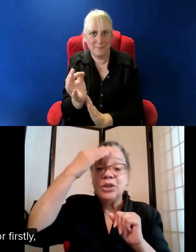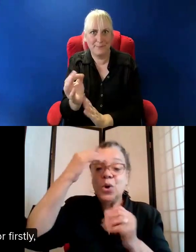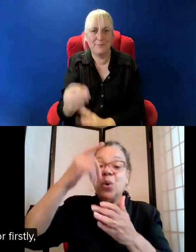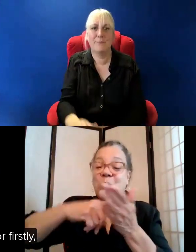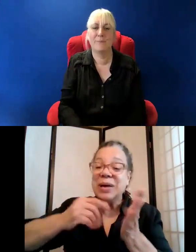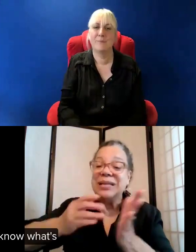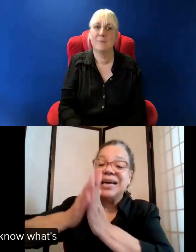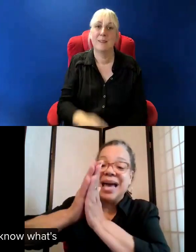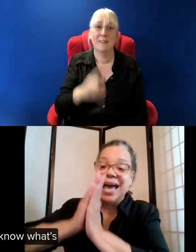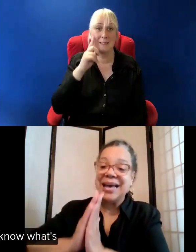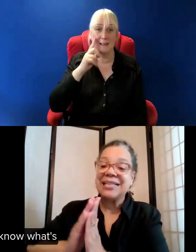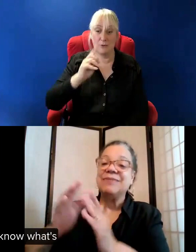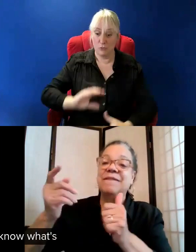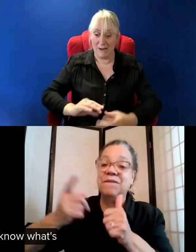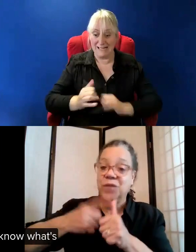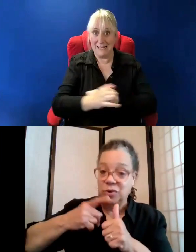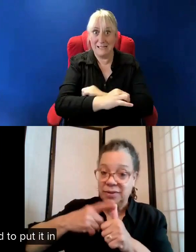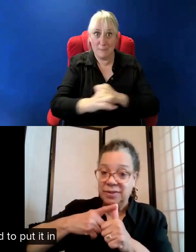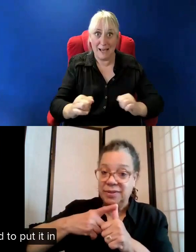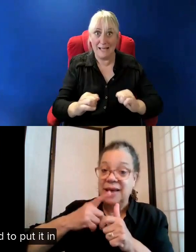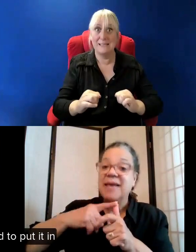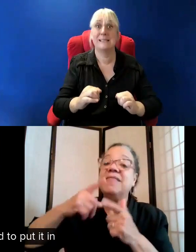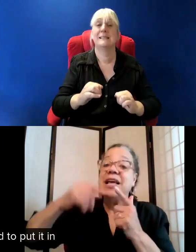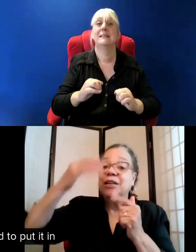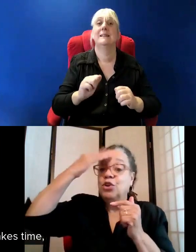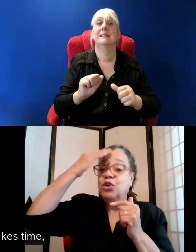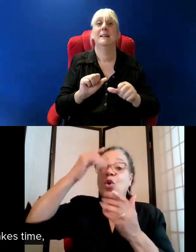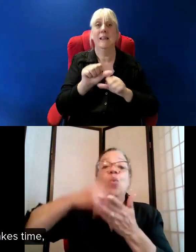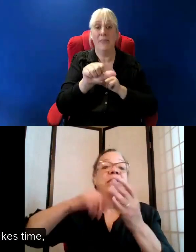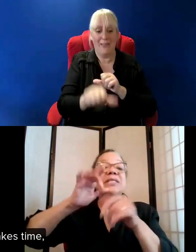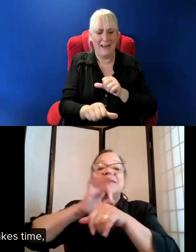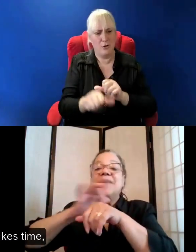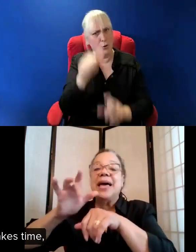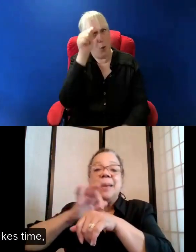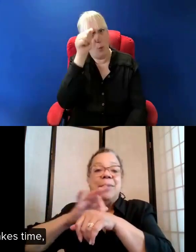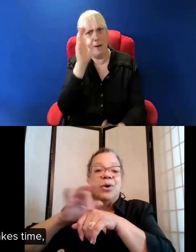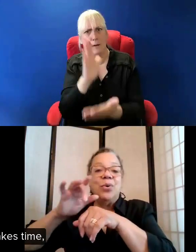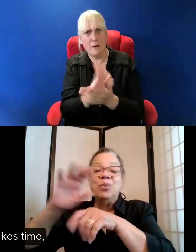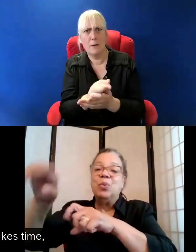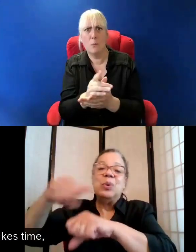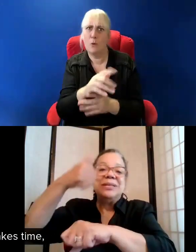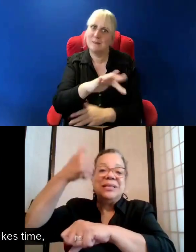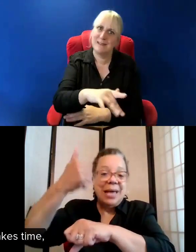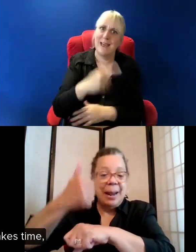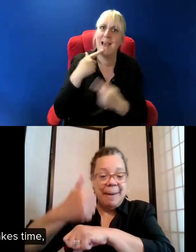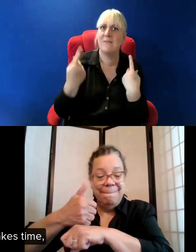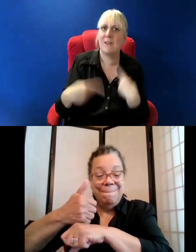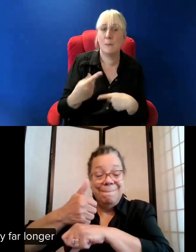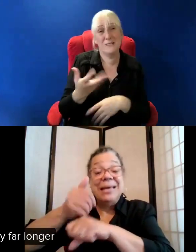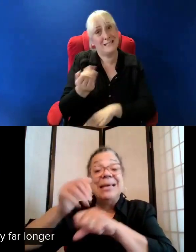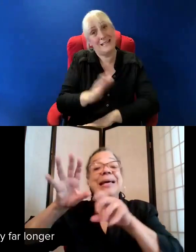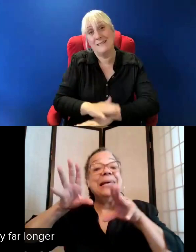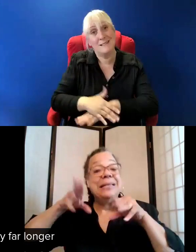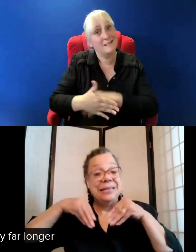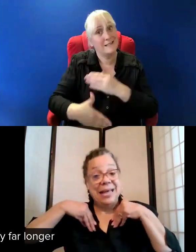for firstly, and then to know what's available and to put it in place, it takes